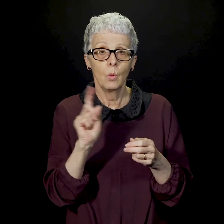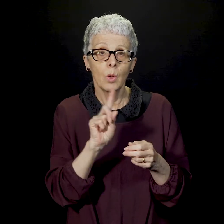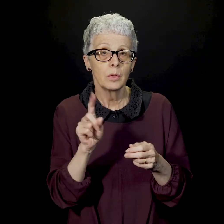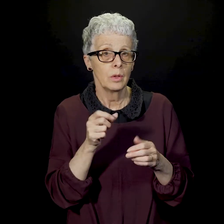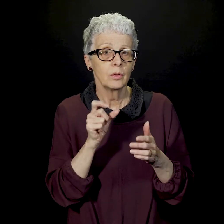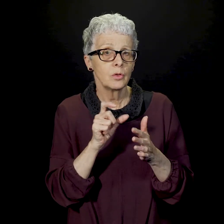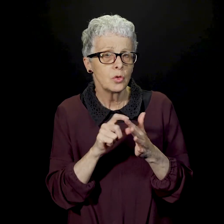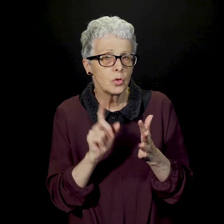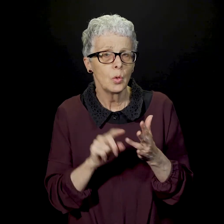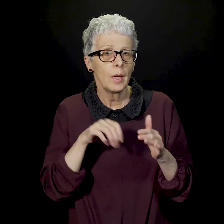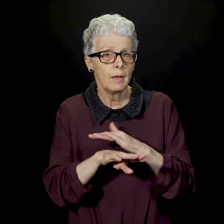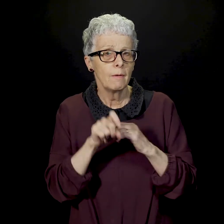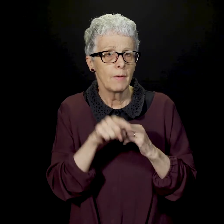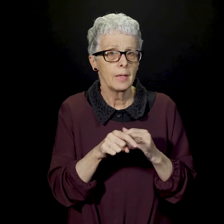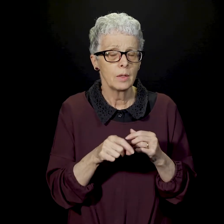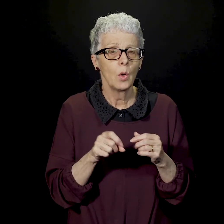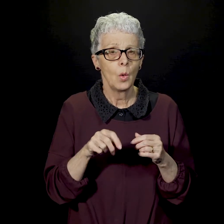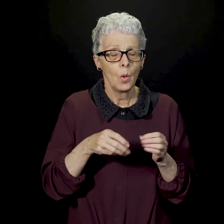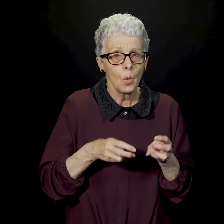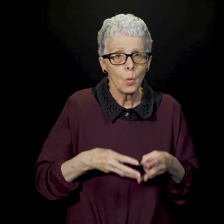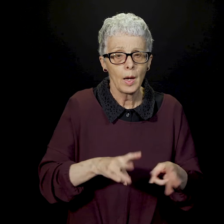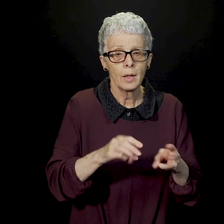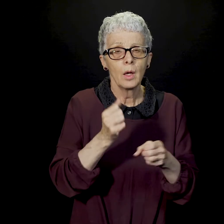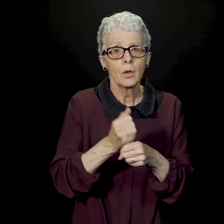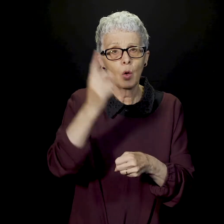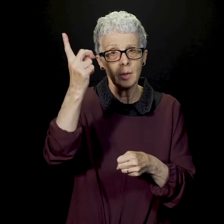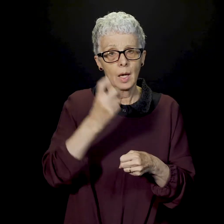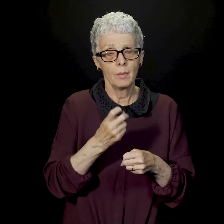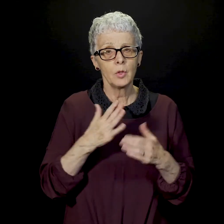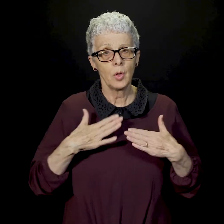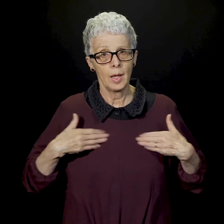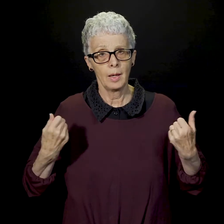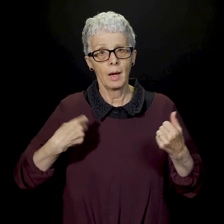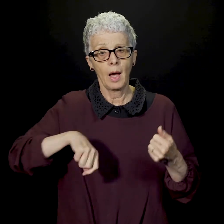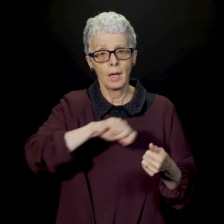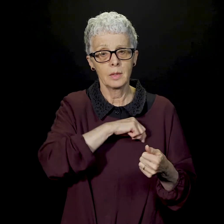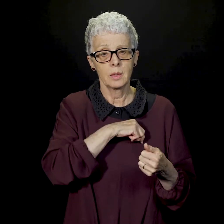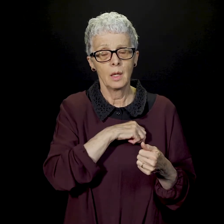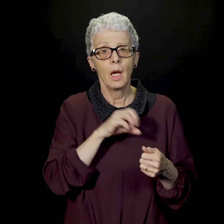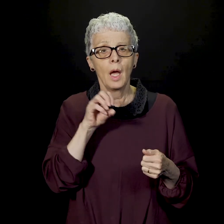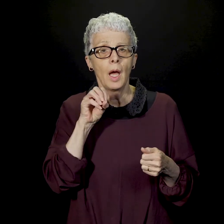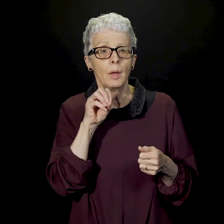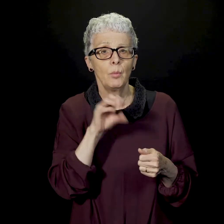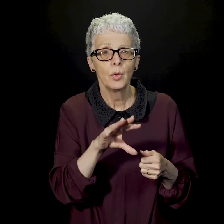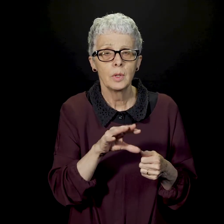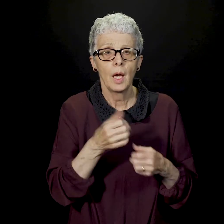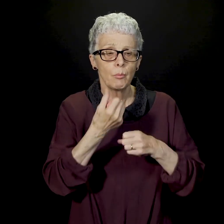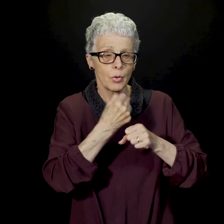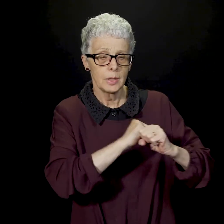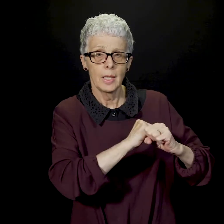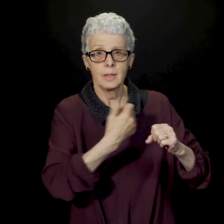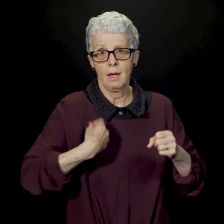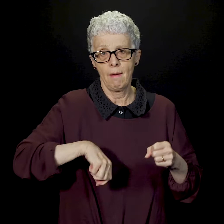This is such great news that God came to heal us, to change the way we think, and place deliberate safeguards around us in the way that we